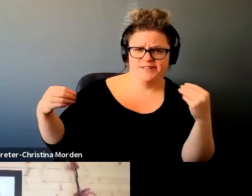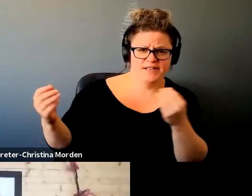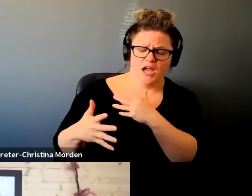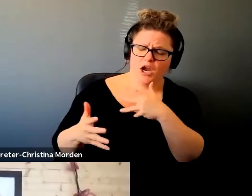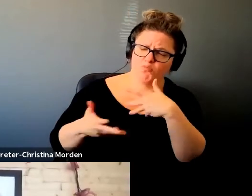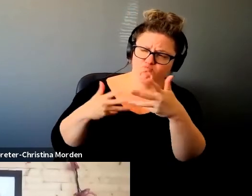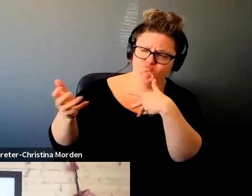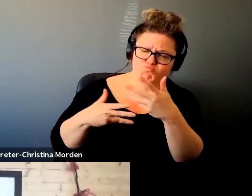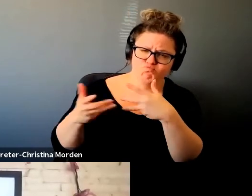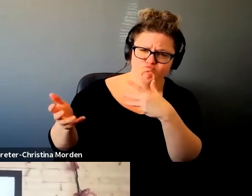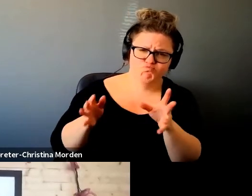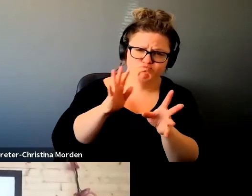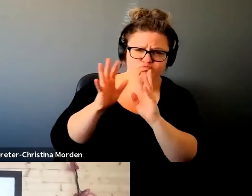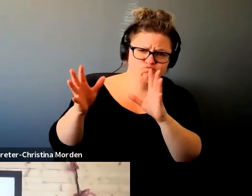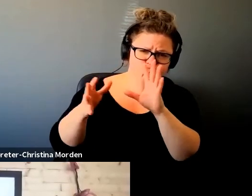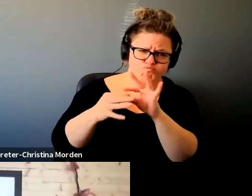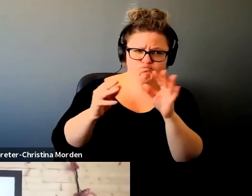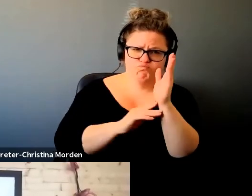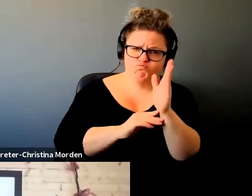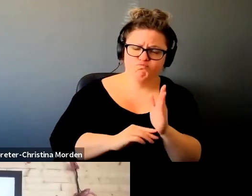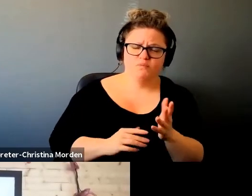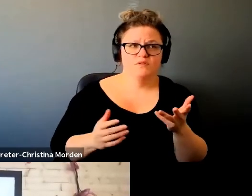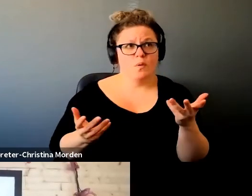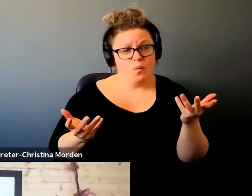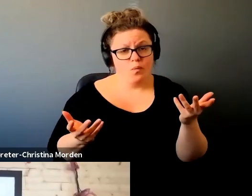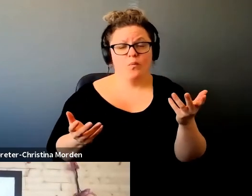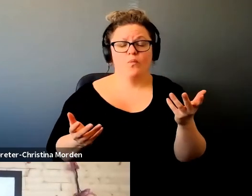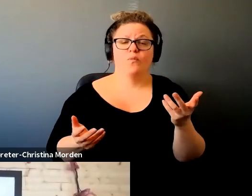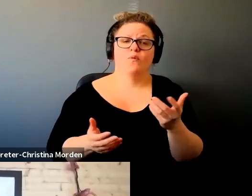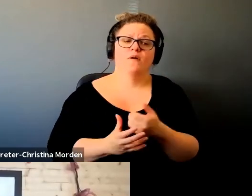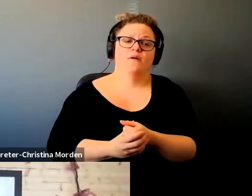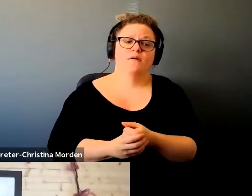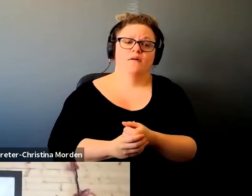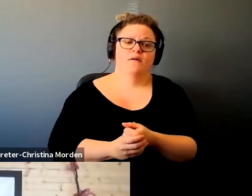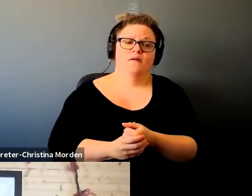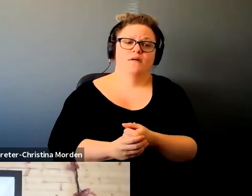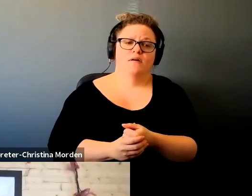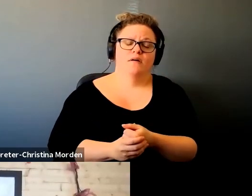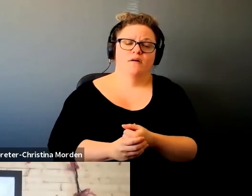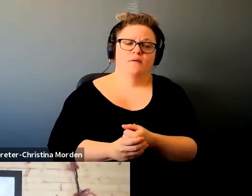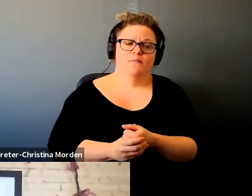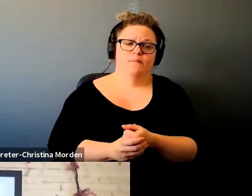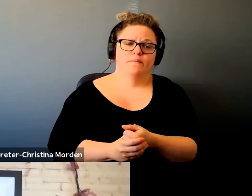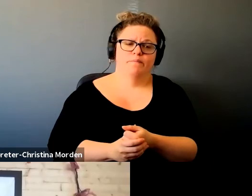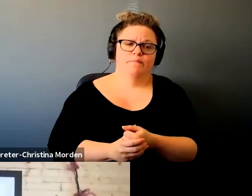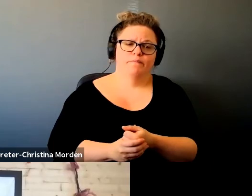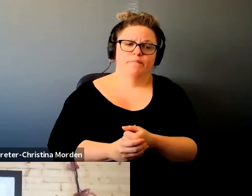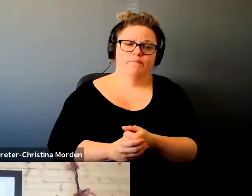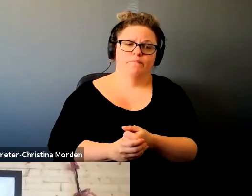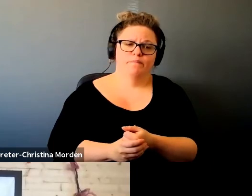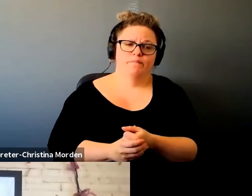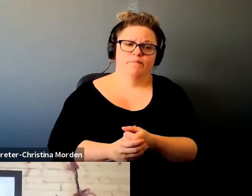those factors, I think, combine. And